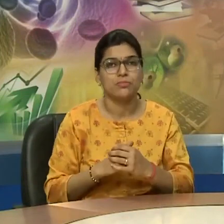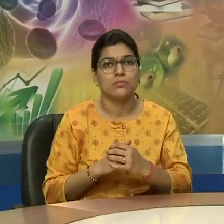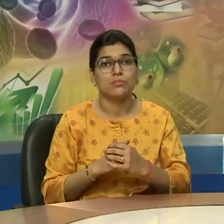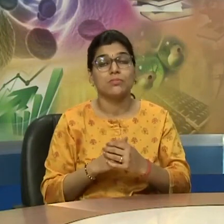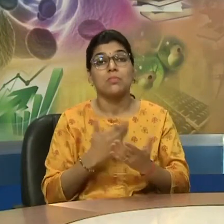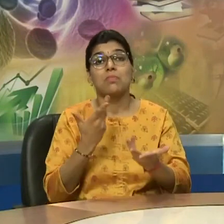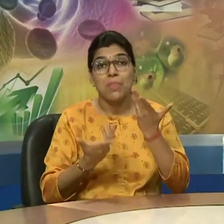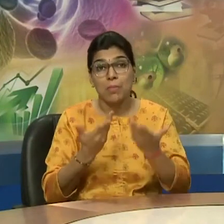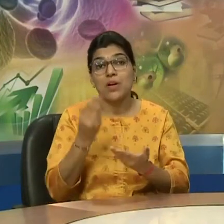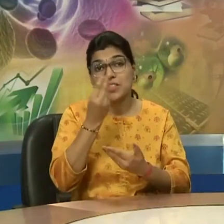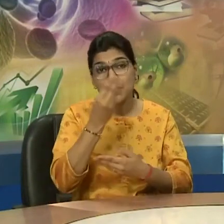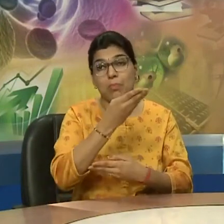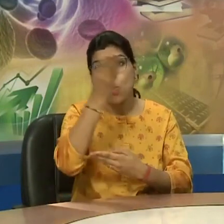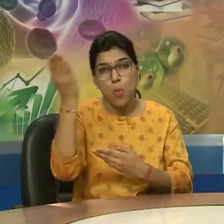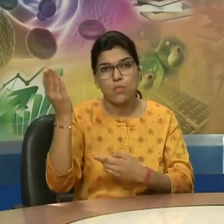wonder tree